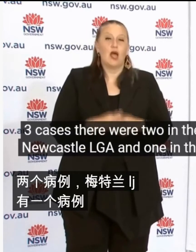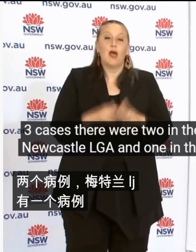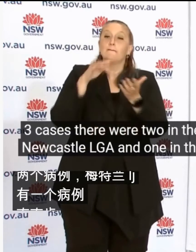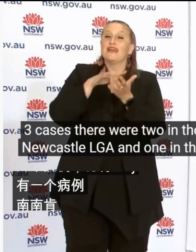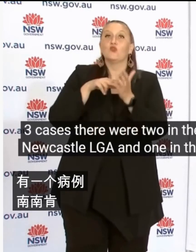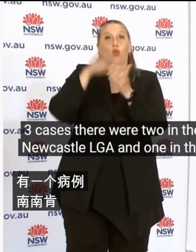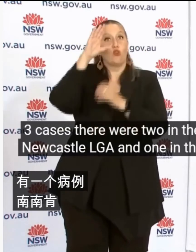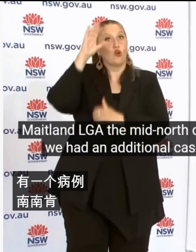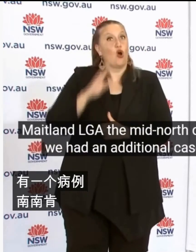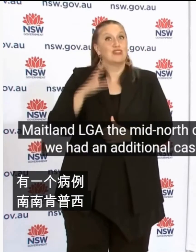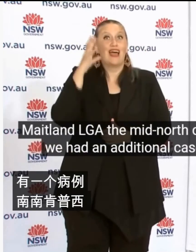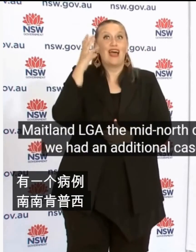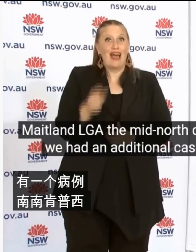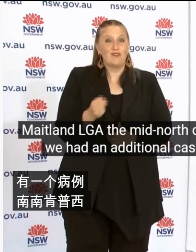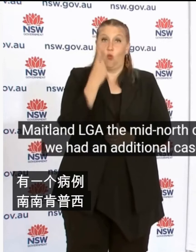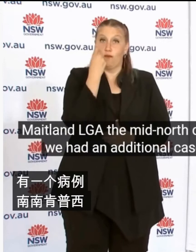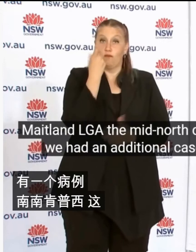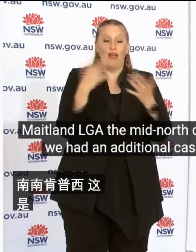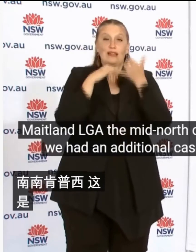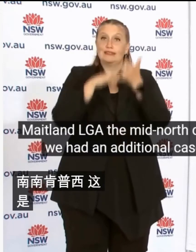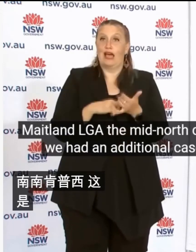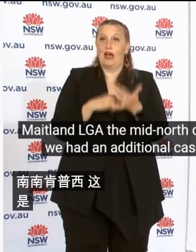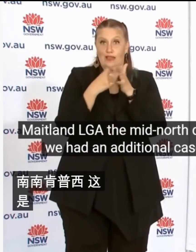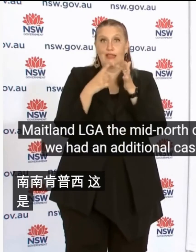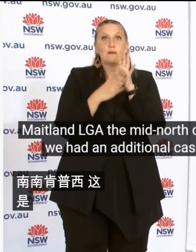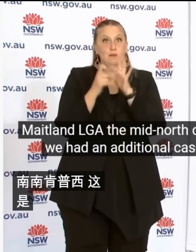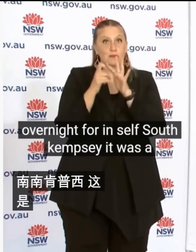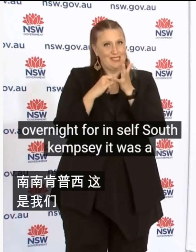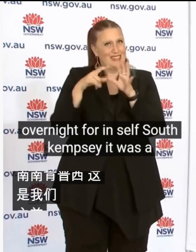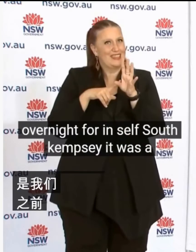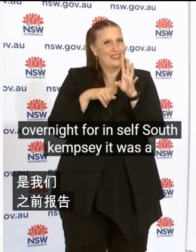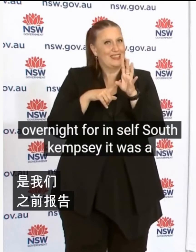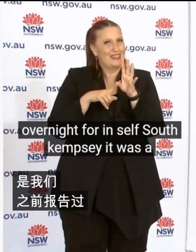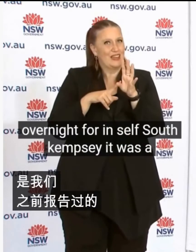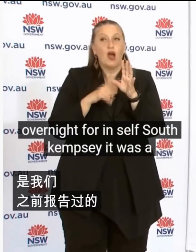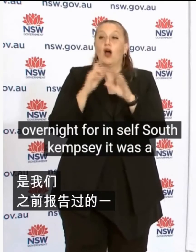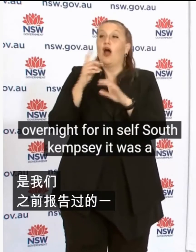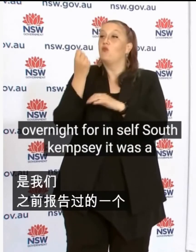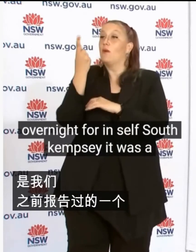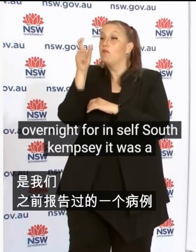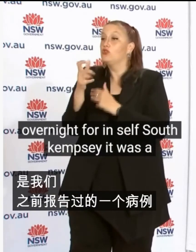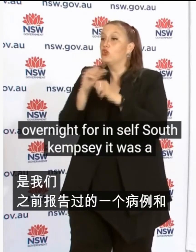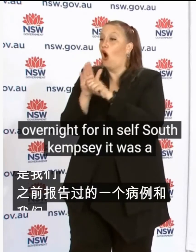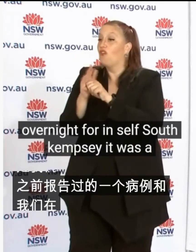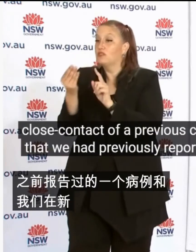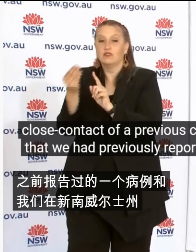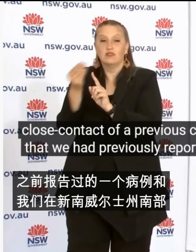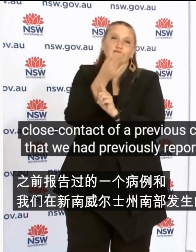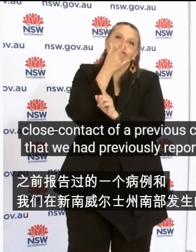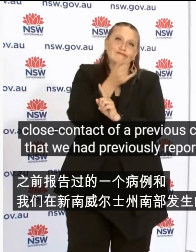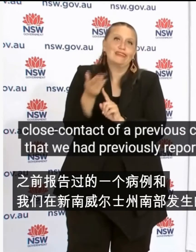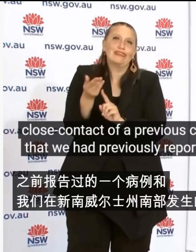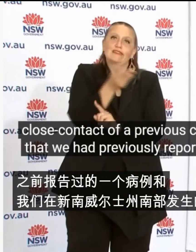overnight in South Kempsey. It was a close contact of a previous case that we had previously reported. And the 2